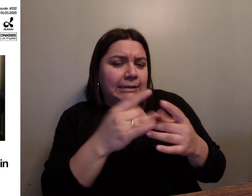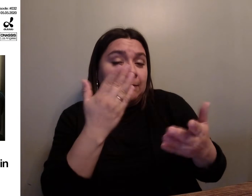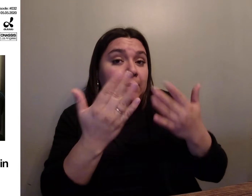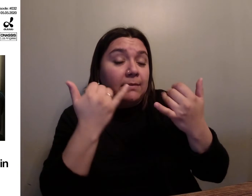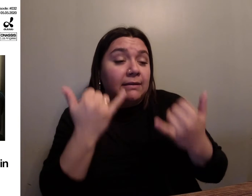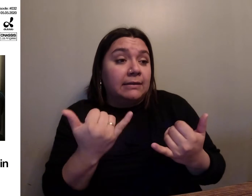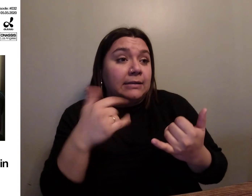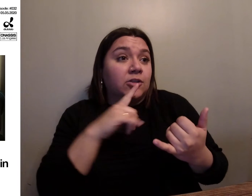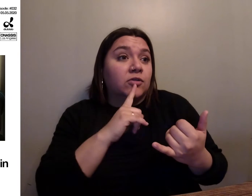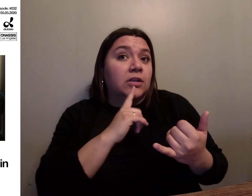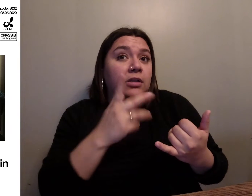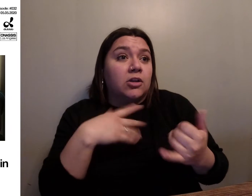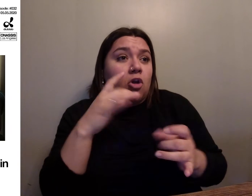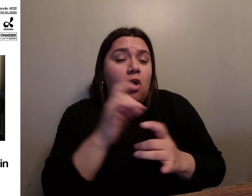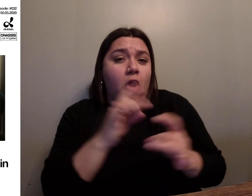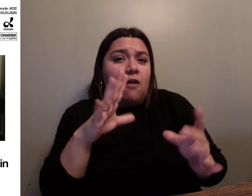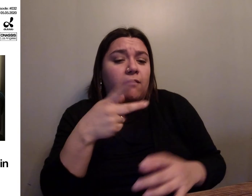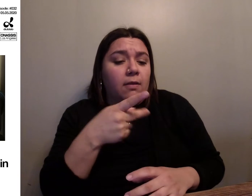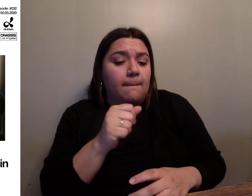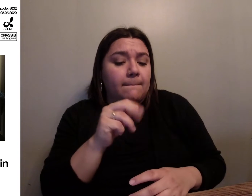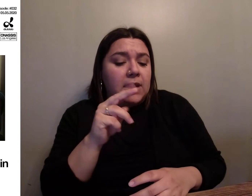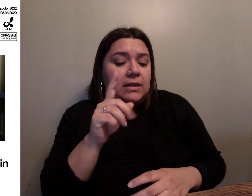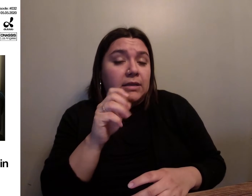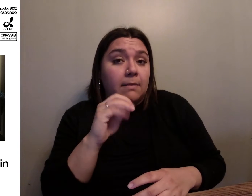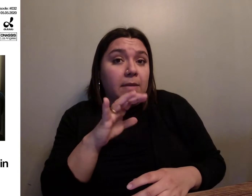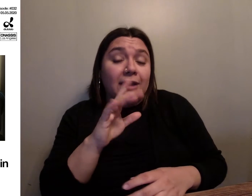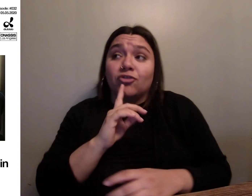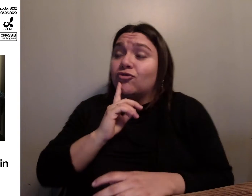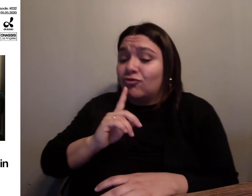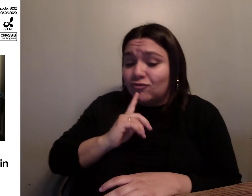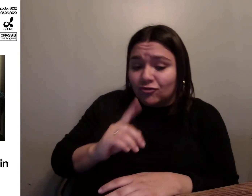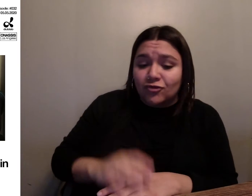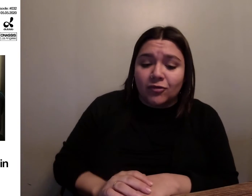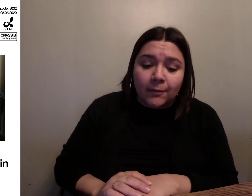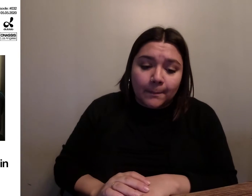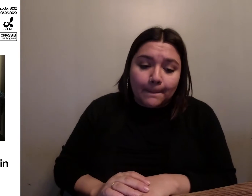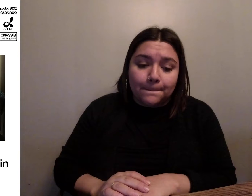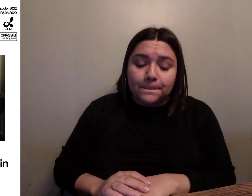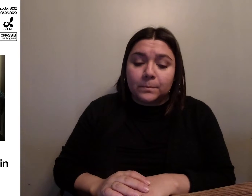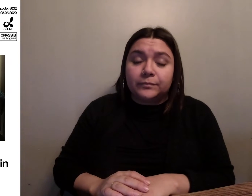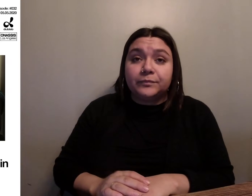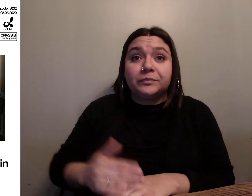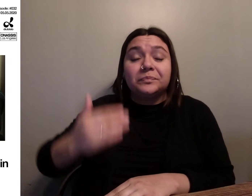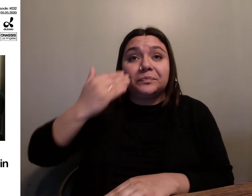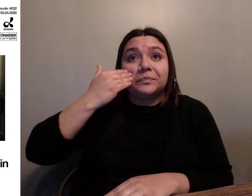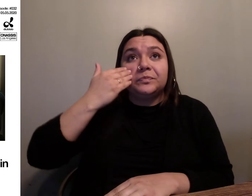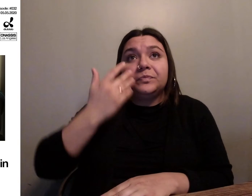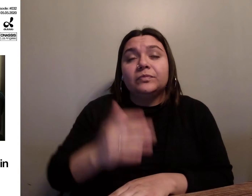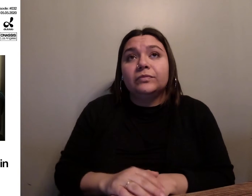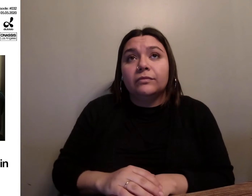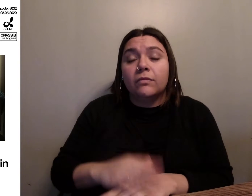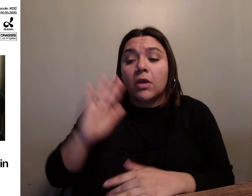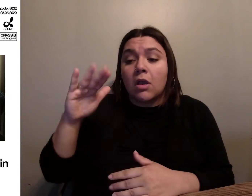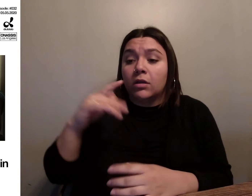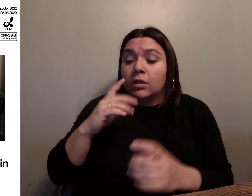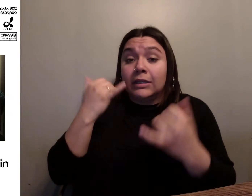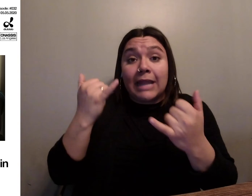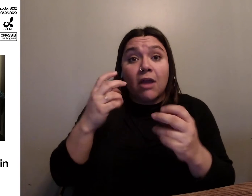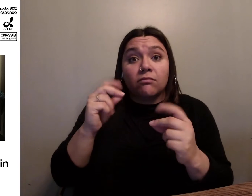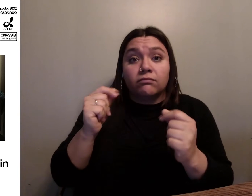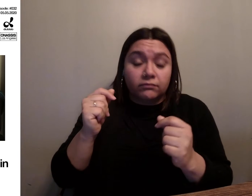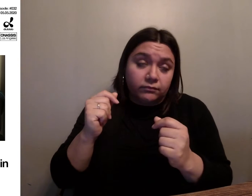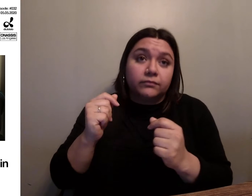sure. You know, all of a sudden, with the world's